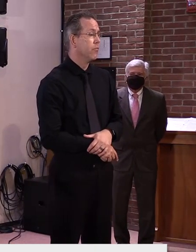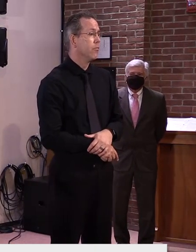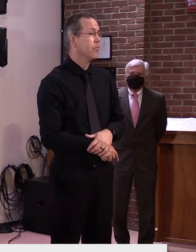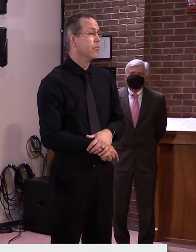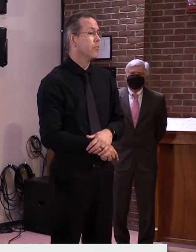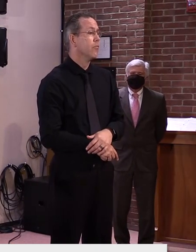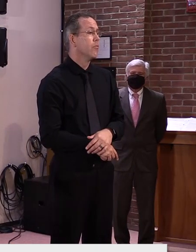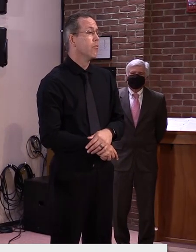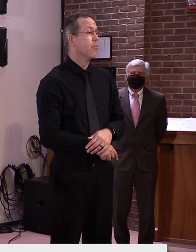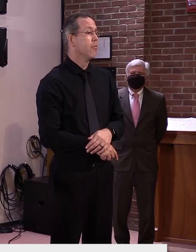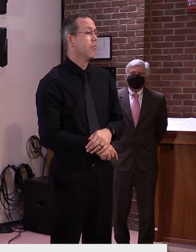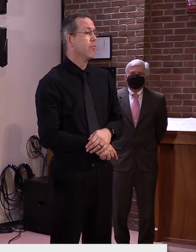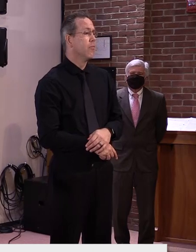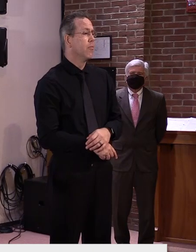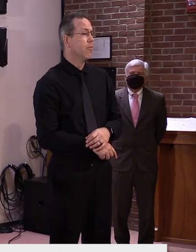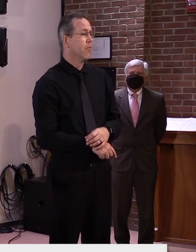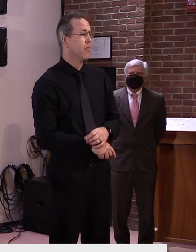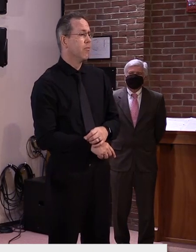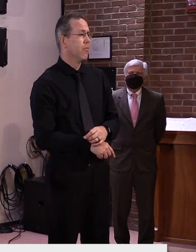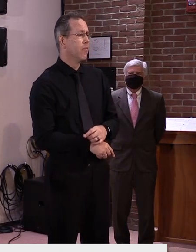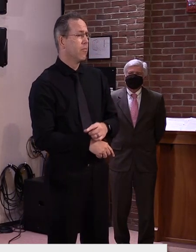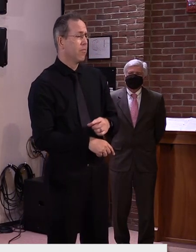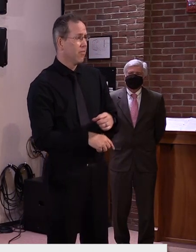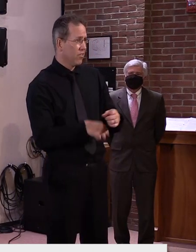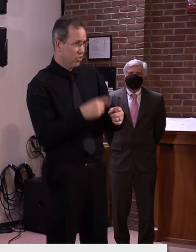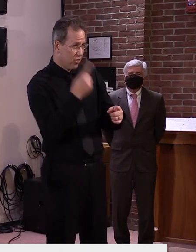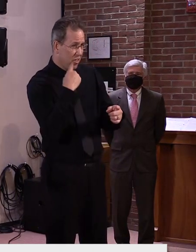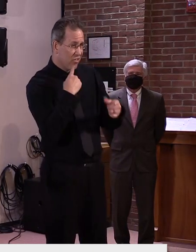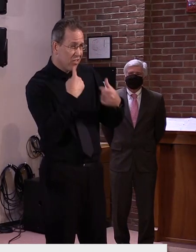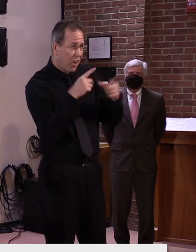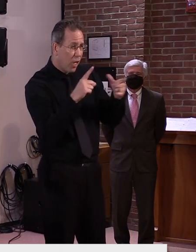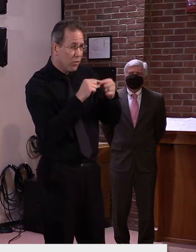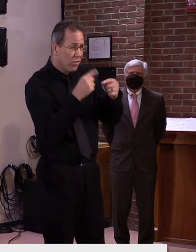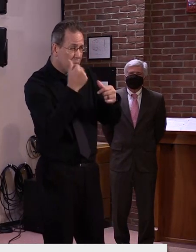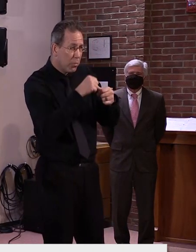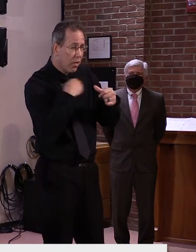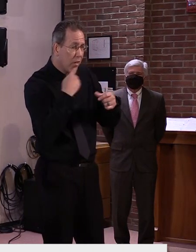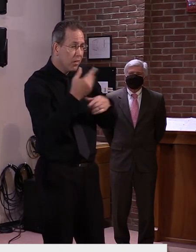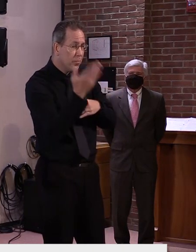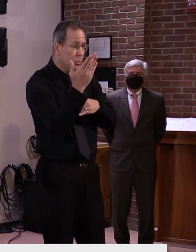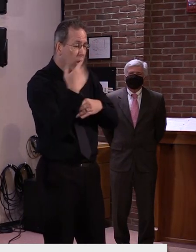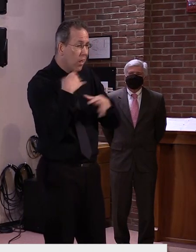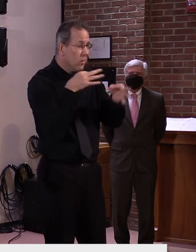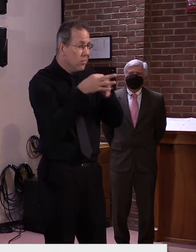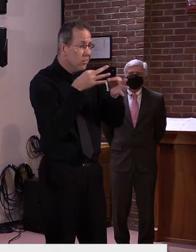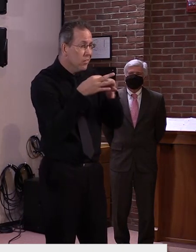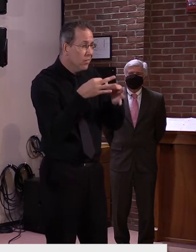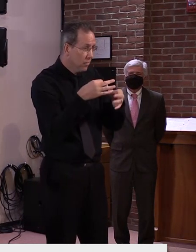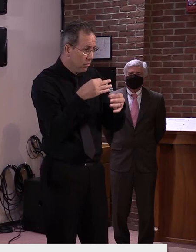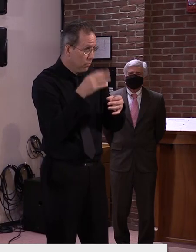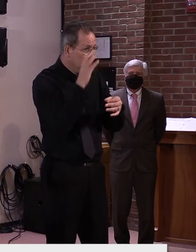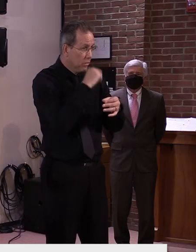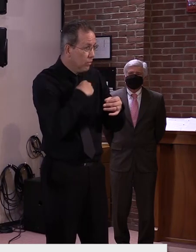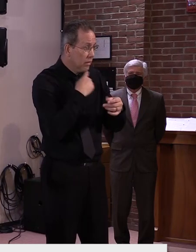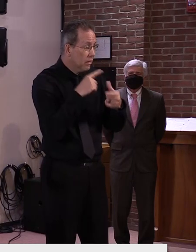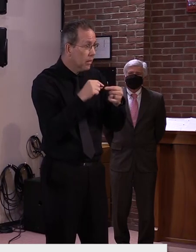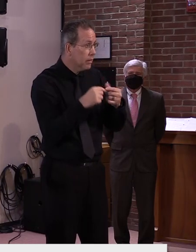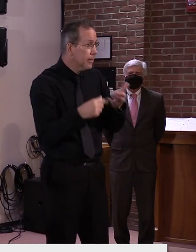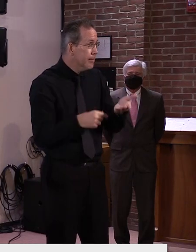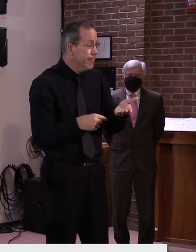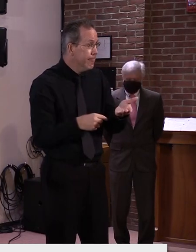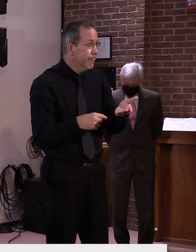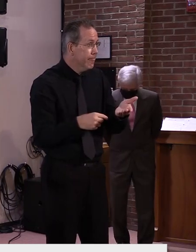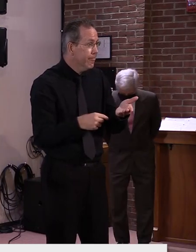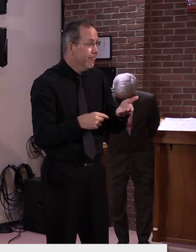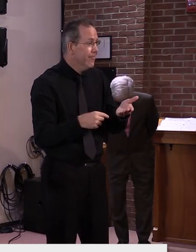I did. Yeah. I just sort of wanted to if you're looking for clarity, you know, it all depends on what the